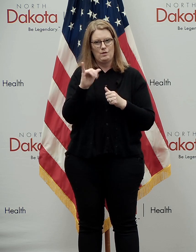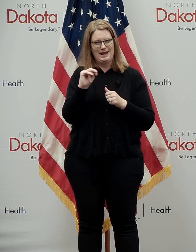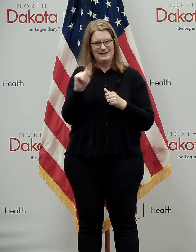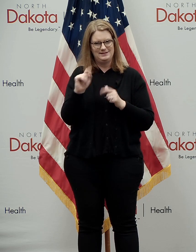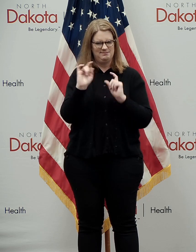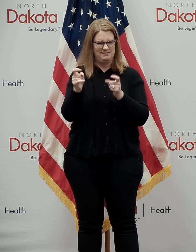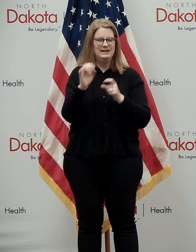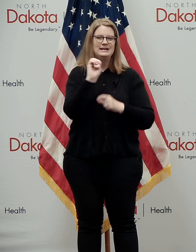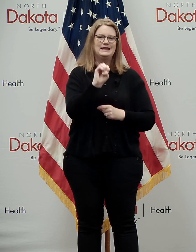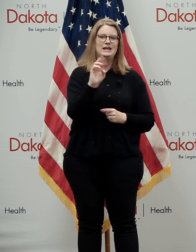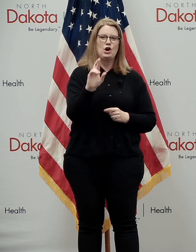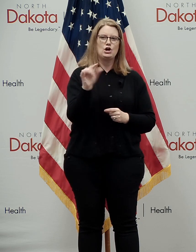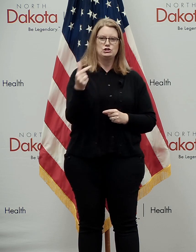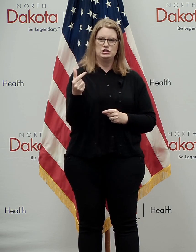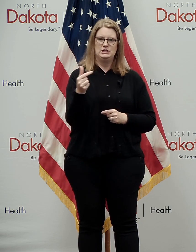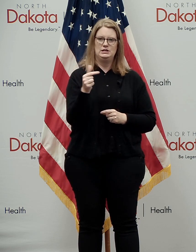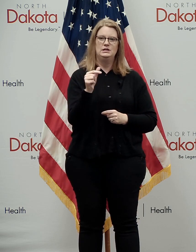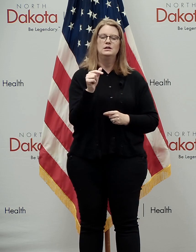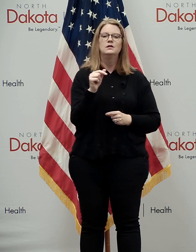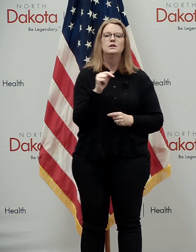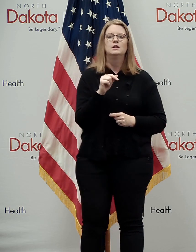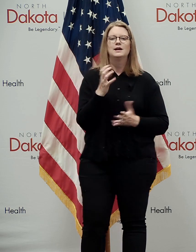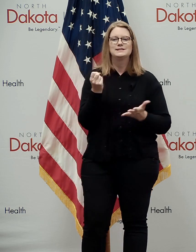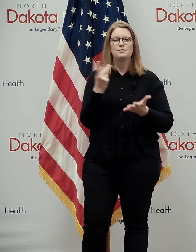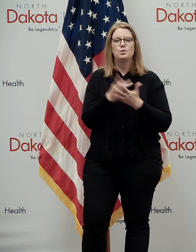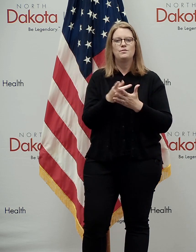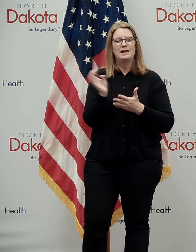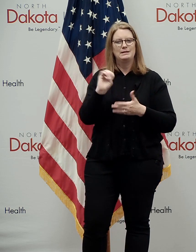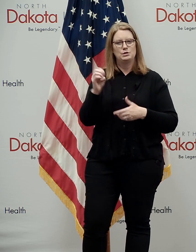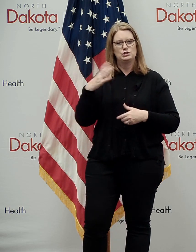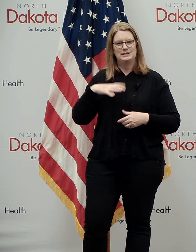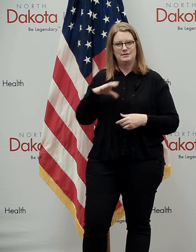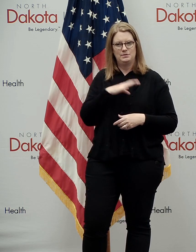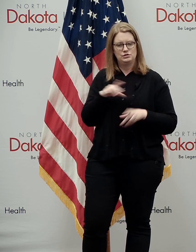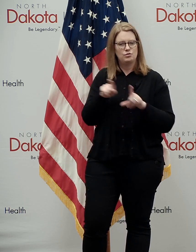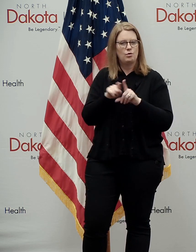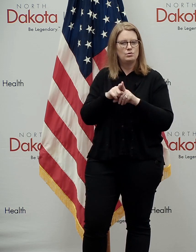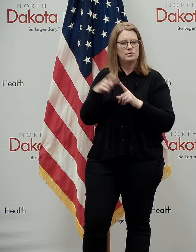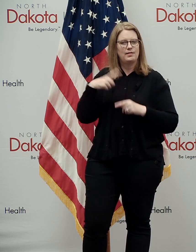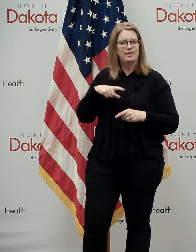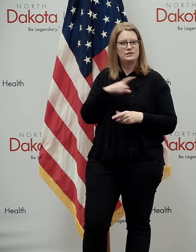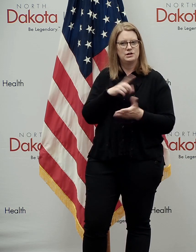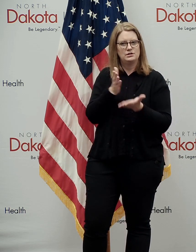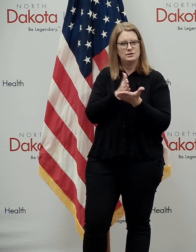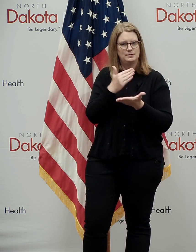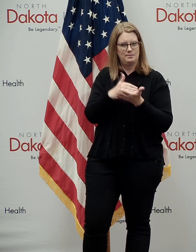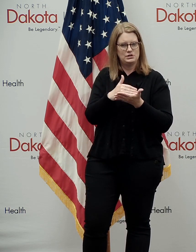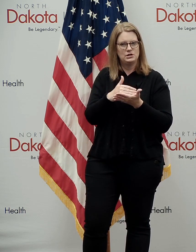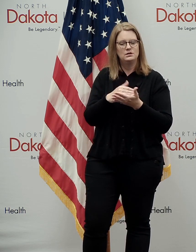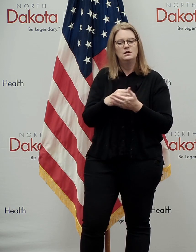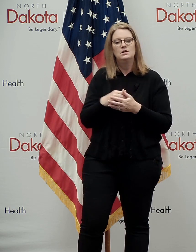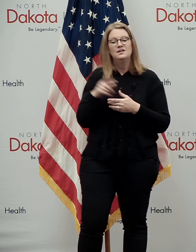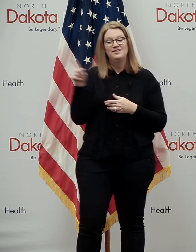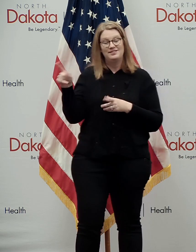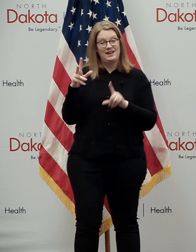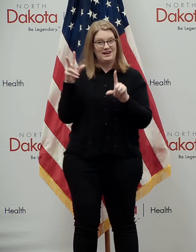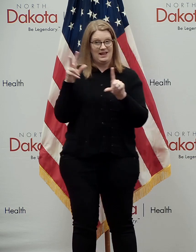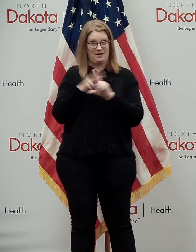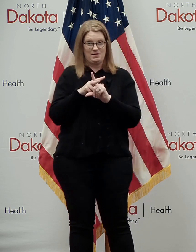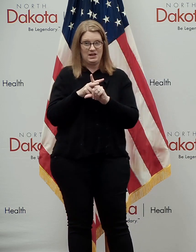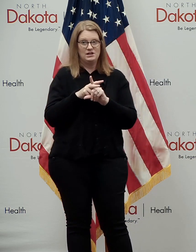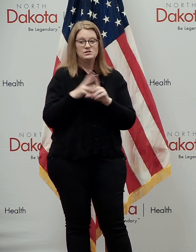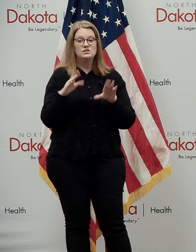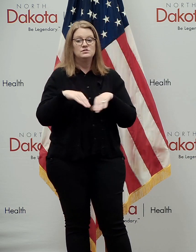ERG grants, or the energy grants, as approved by the Emergency Commission and the legislature's budget section. The applications are scheduled to